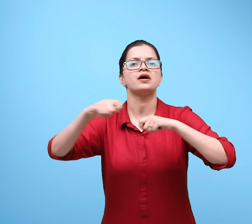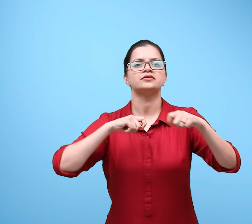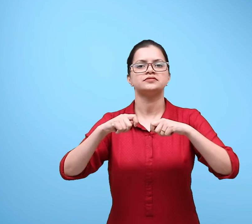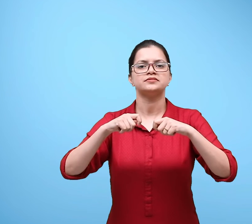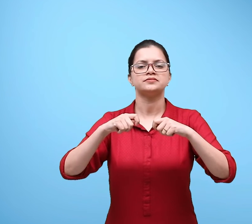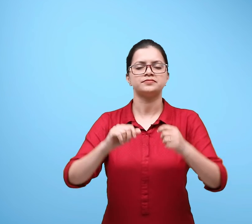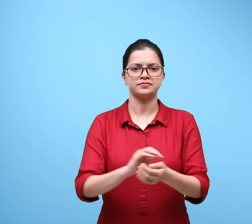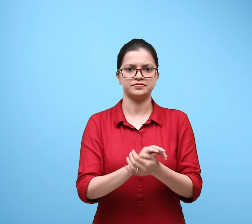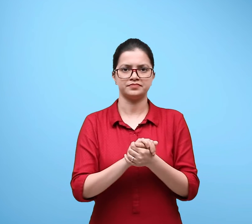plastics.